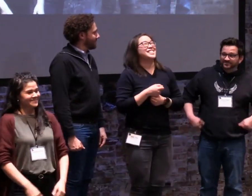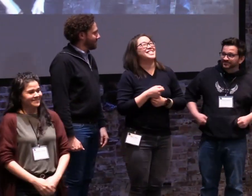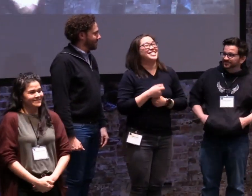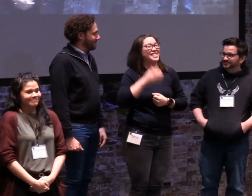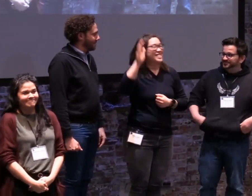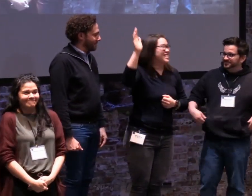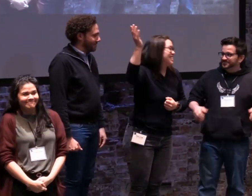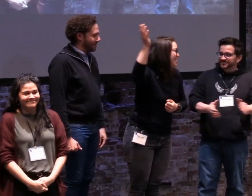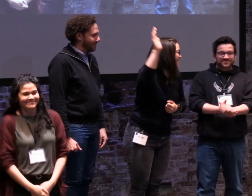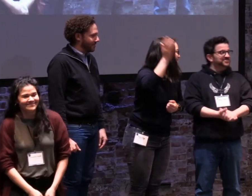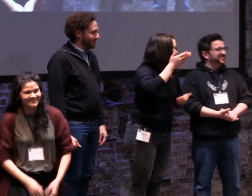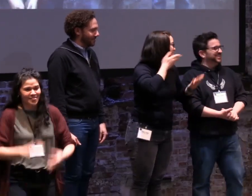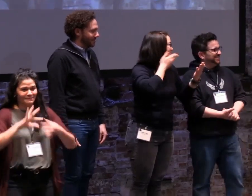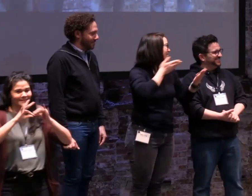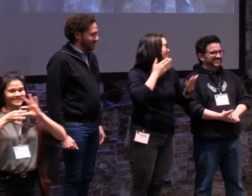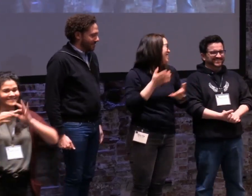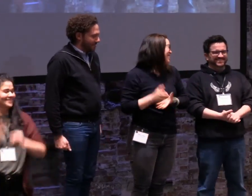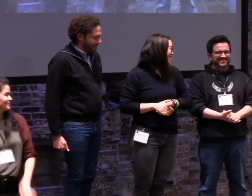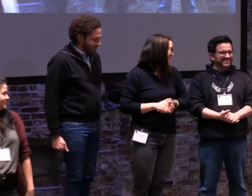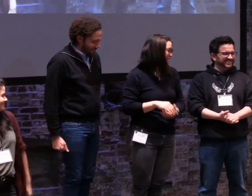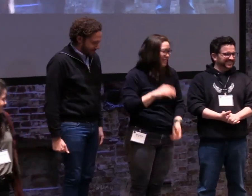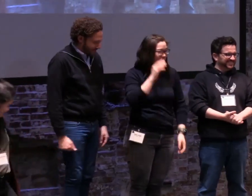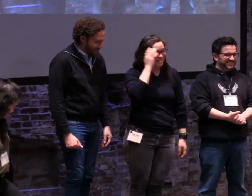I feel like I'm in the Olympics.